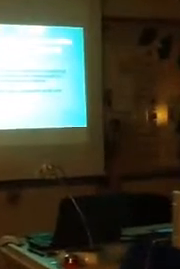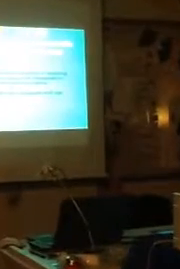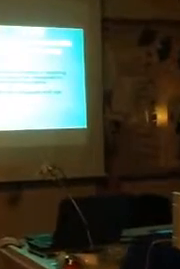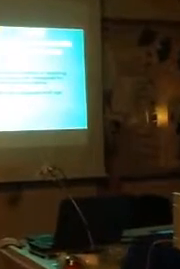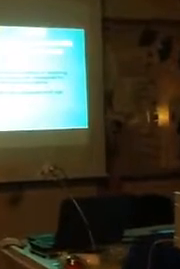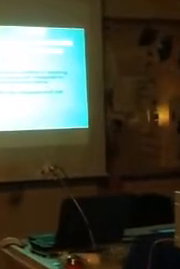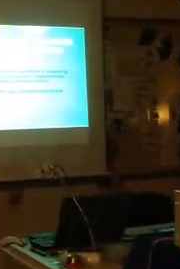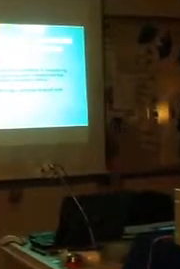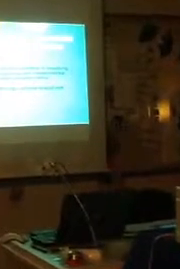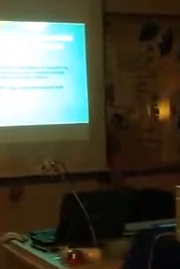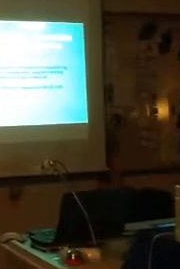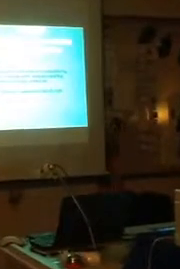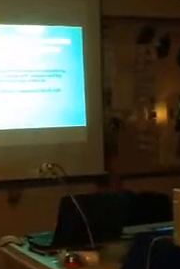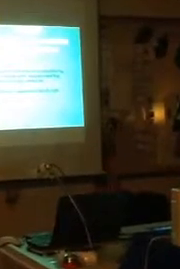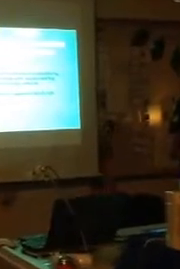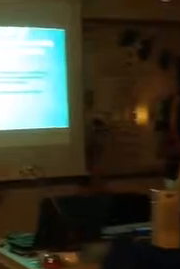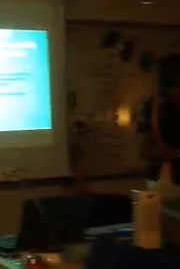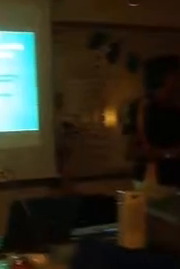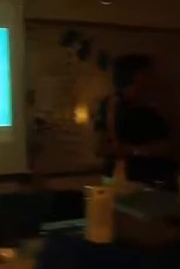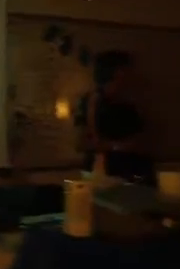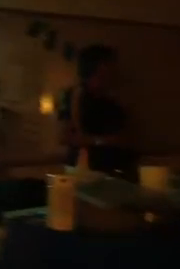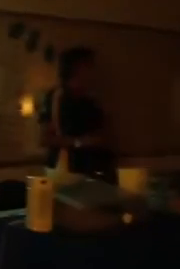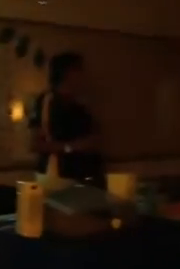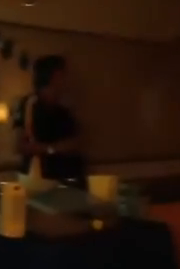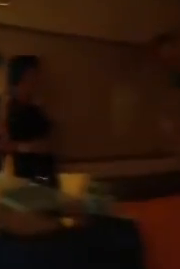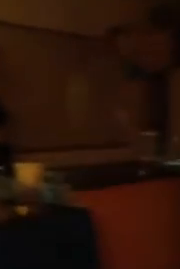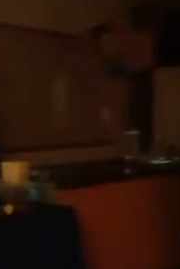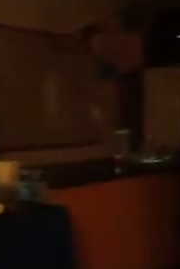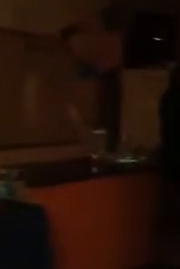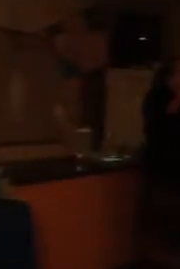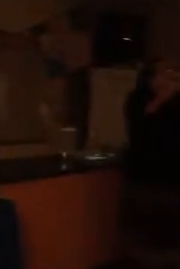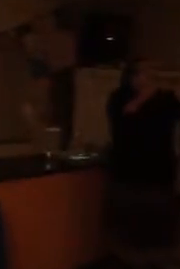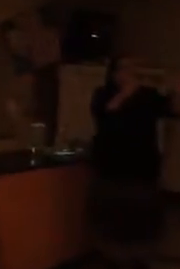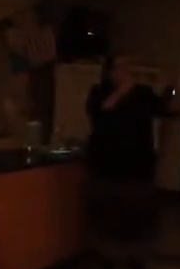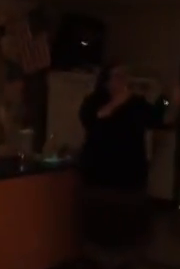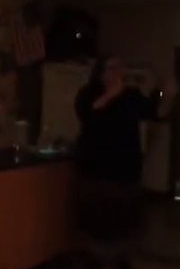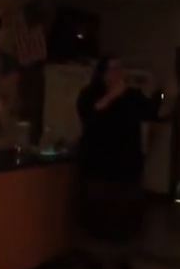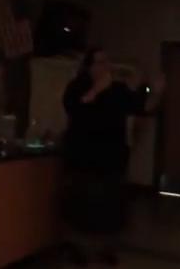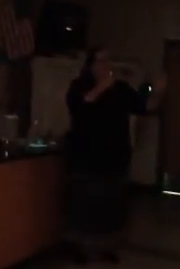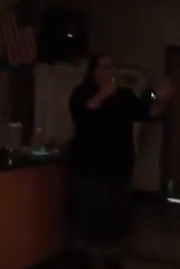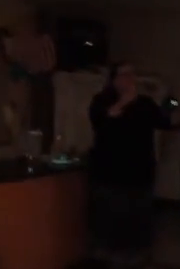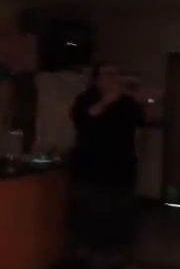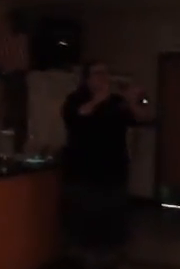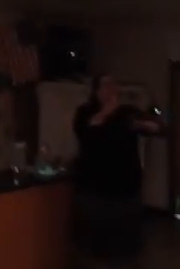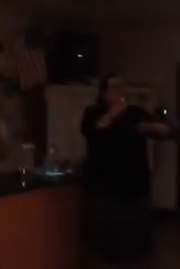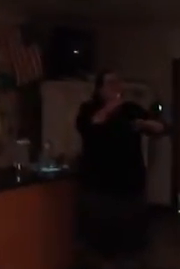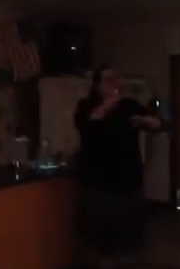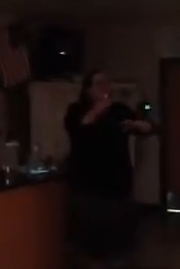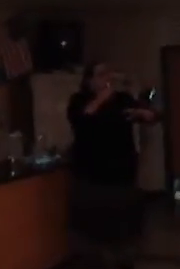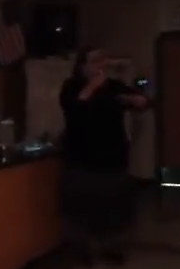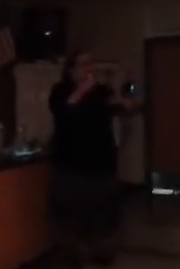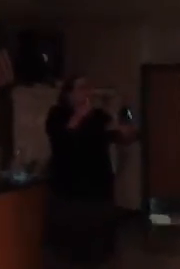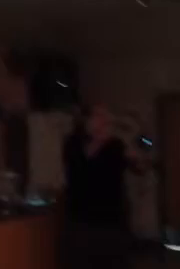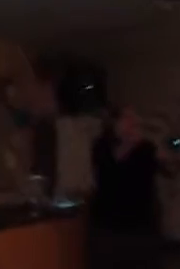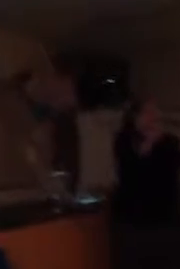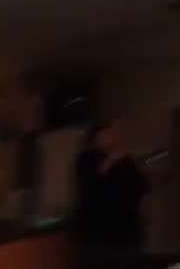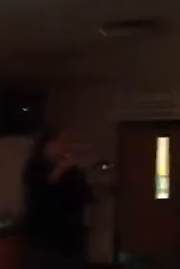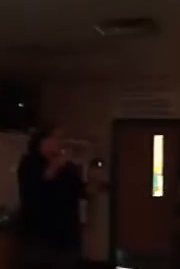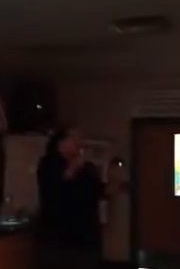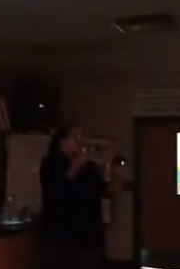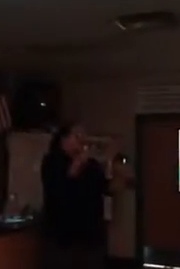of thing. Scholarship eligibility, I don't know, etc. So that's going to continue, but we also have a system of